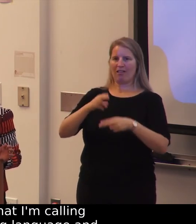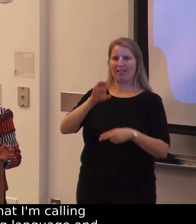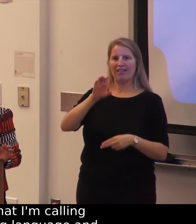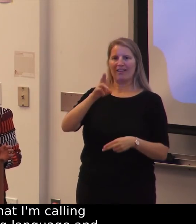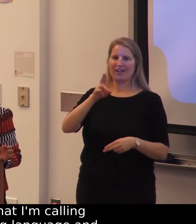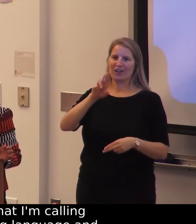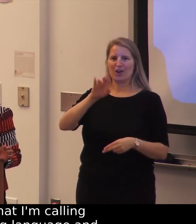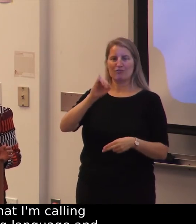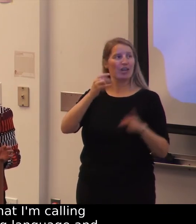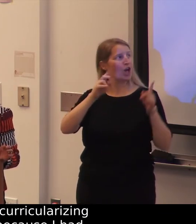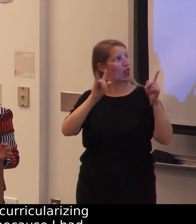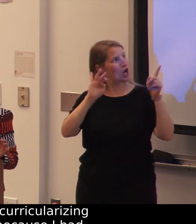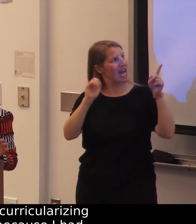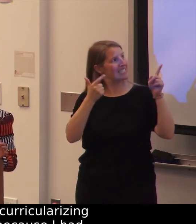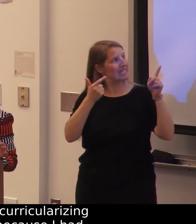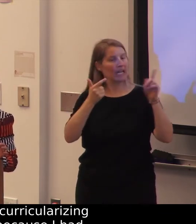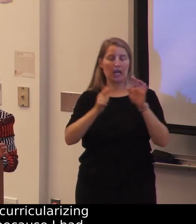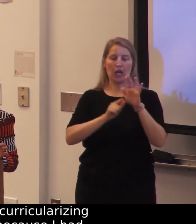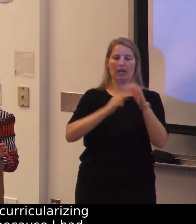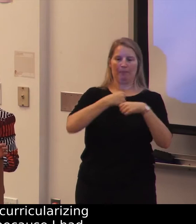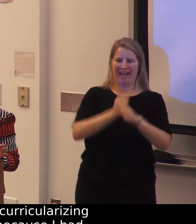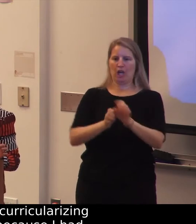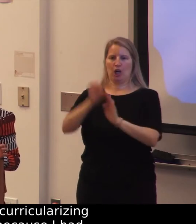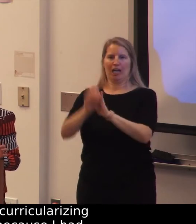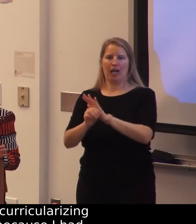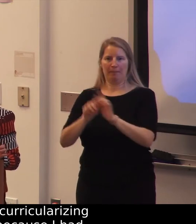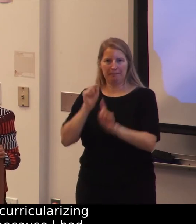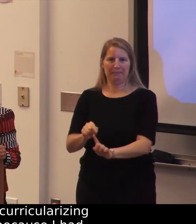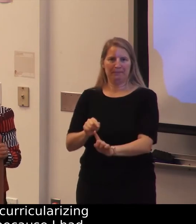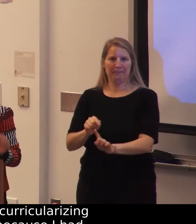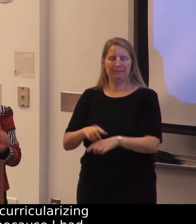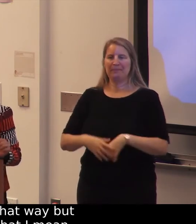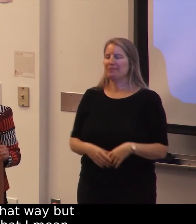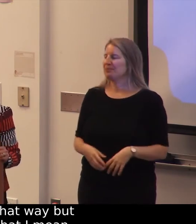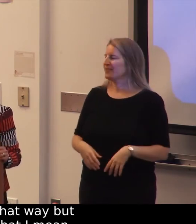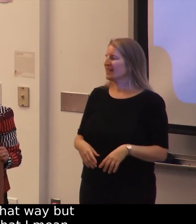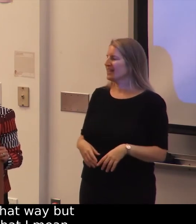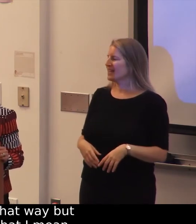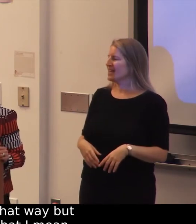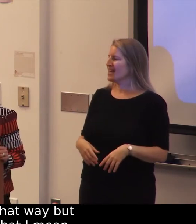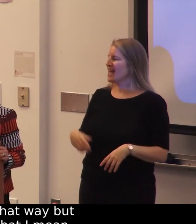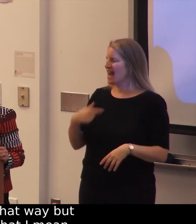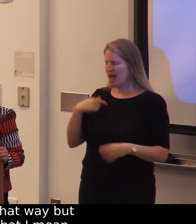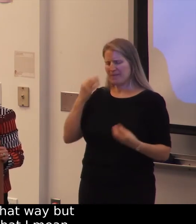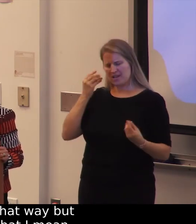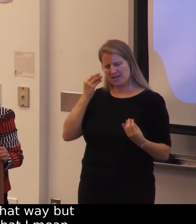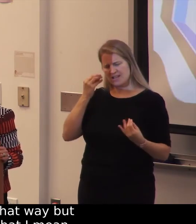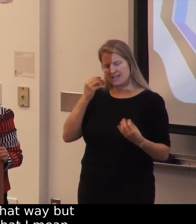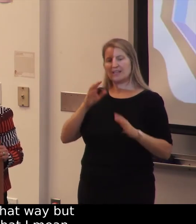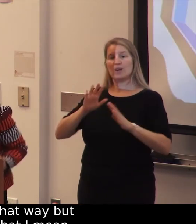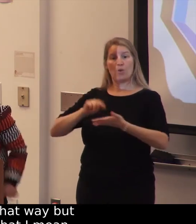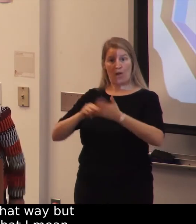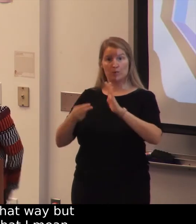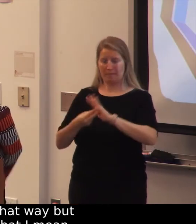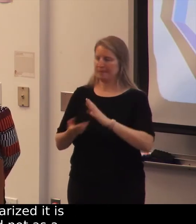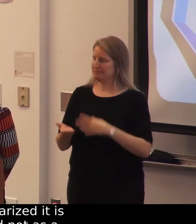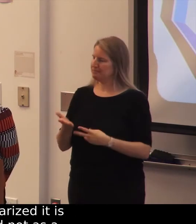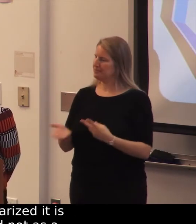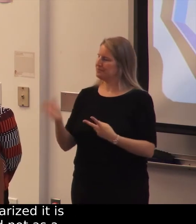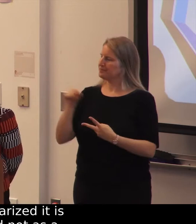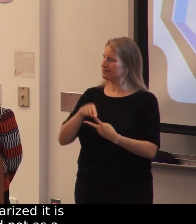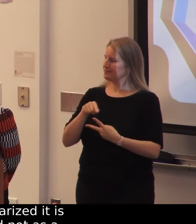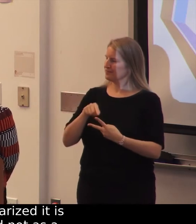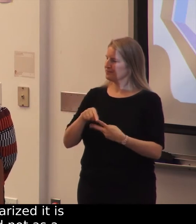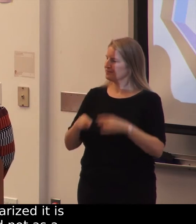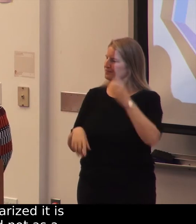curricularizing language, right? And I've been writing a lot about curricularizing language because I hadn't quite thought about it that way. But here's what I mean. When